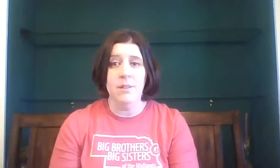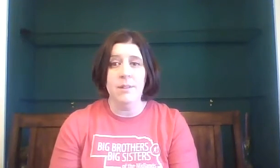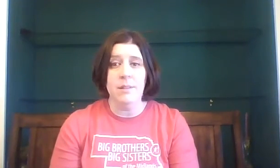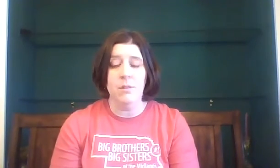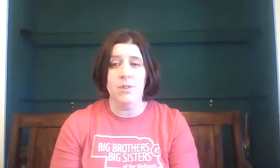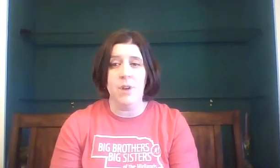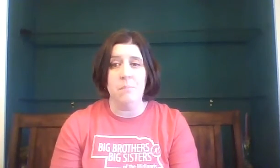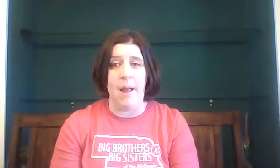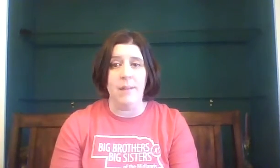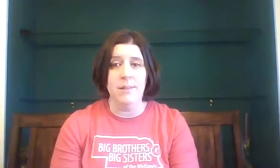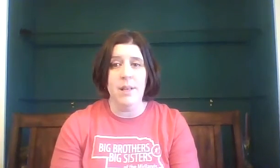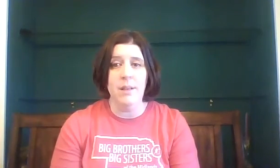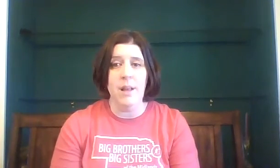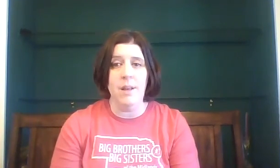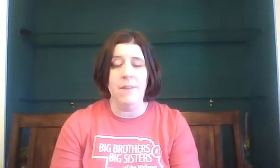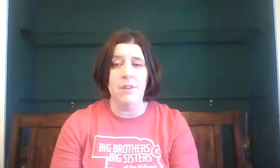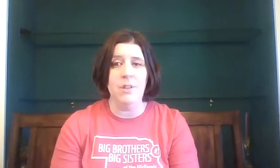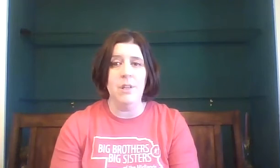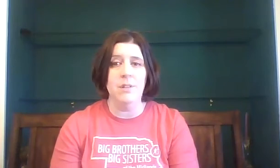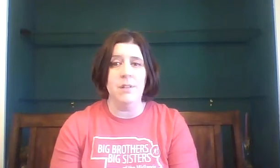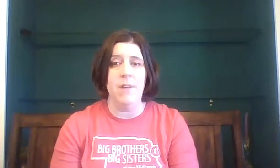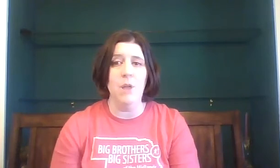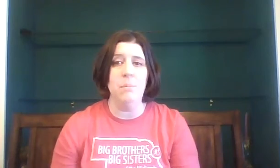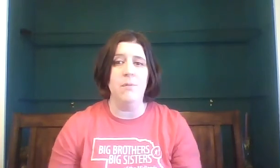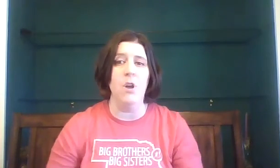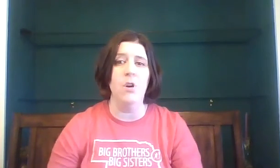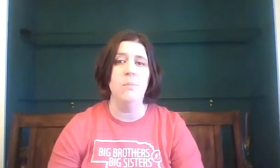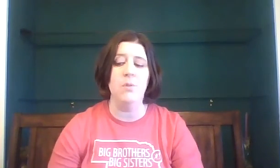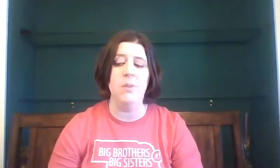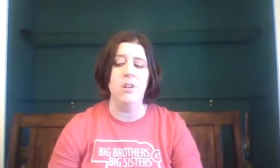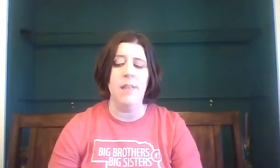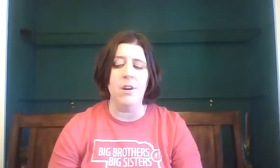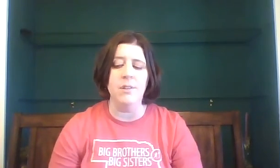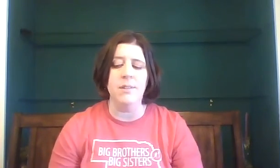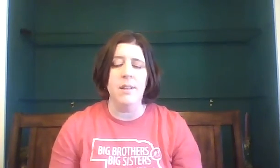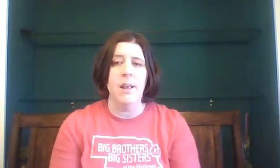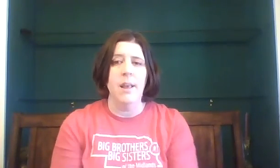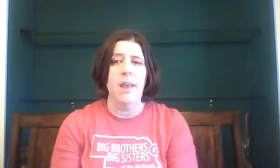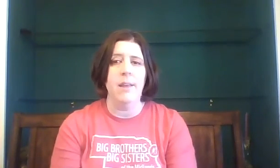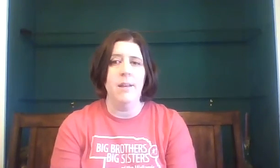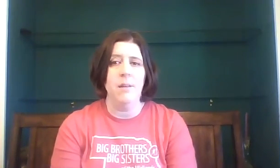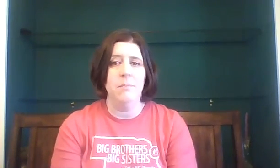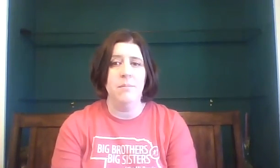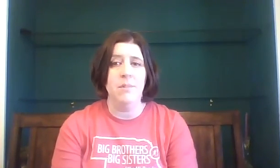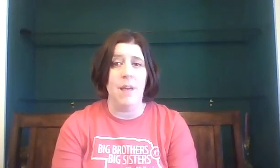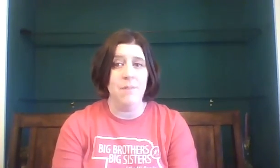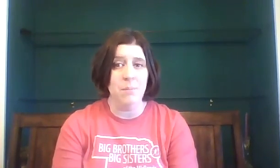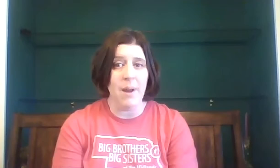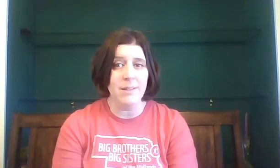just start practicing, and eventually you'll develop a flow between your letters, and have fun